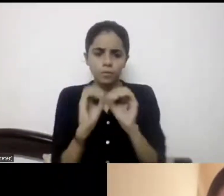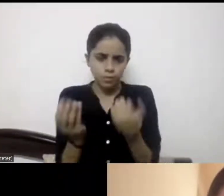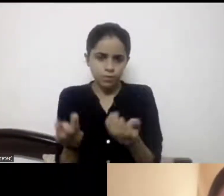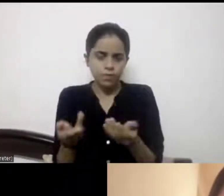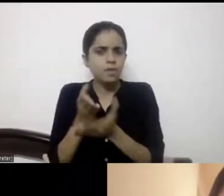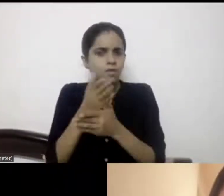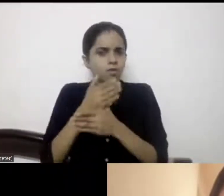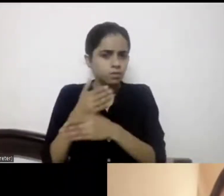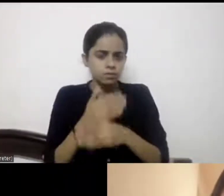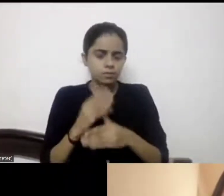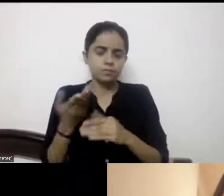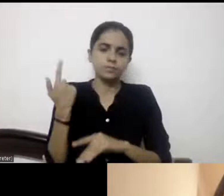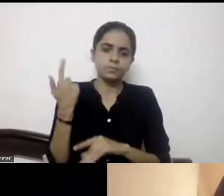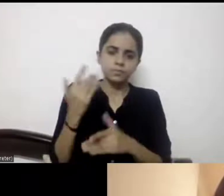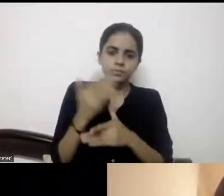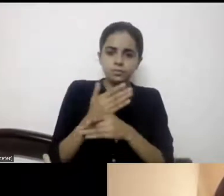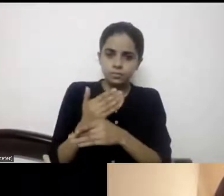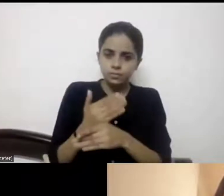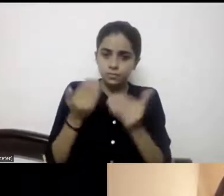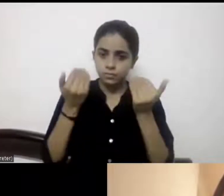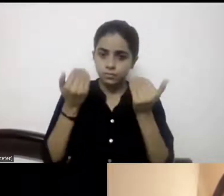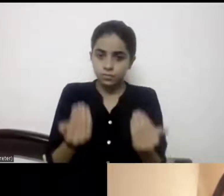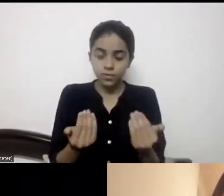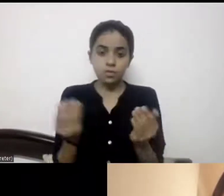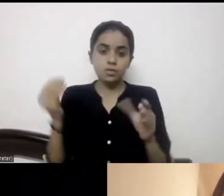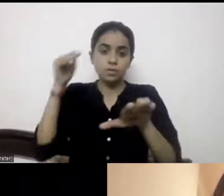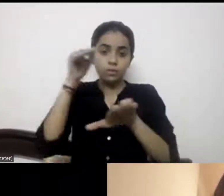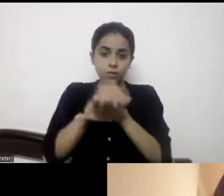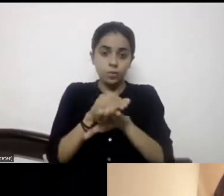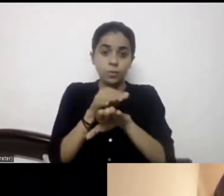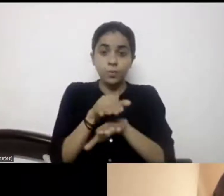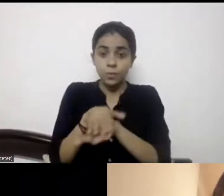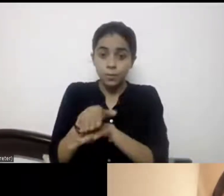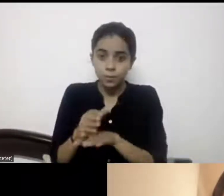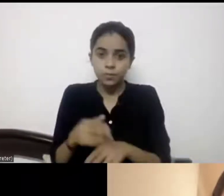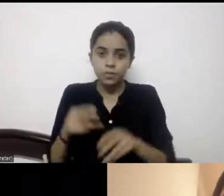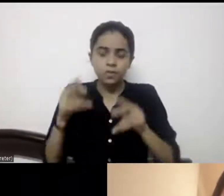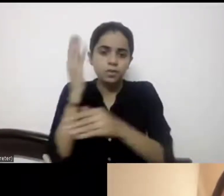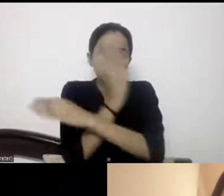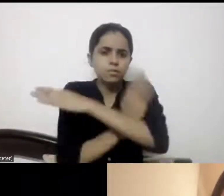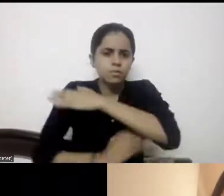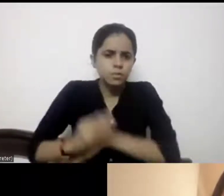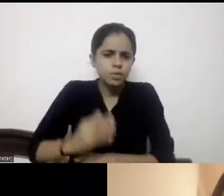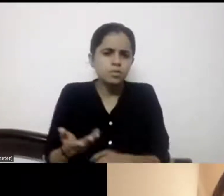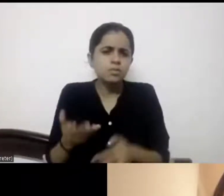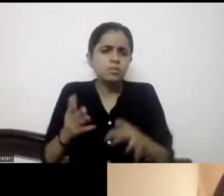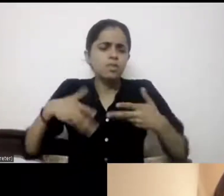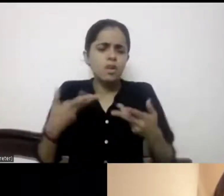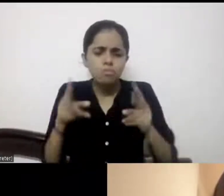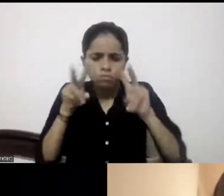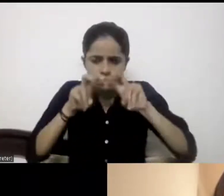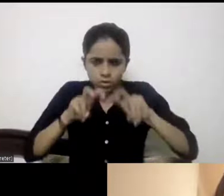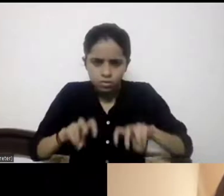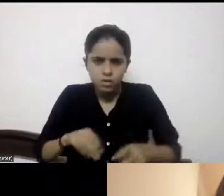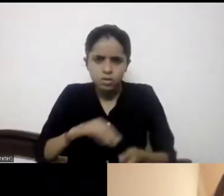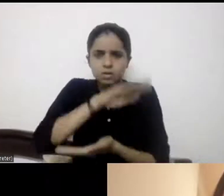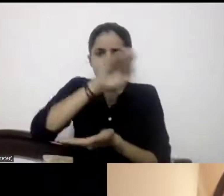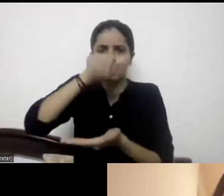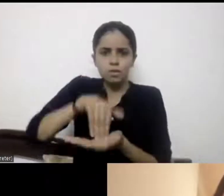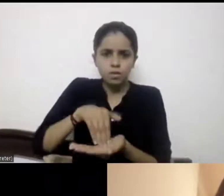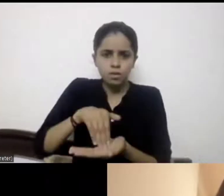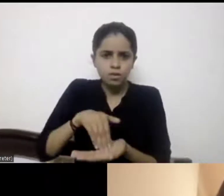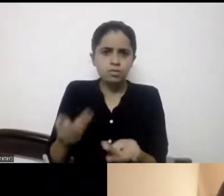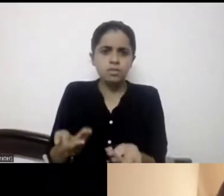you. So as a part of the Center for Disability Research and Training by the